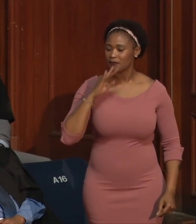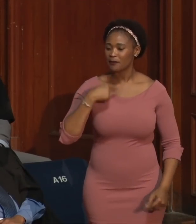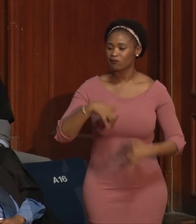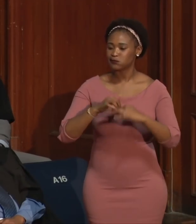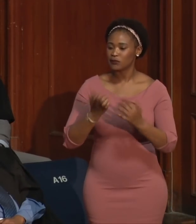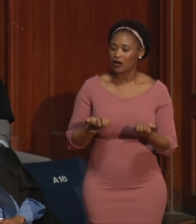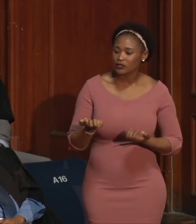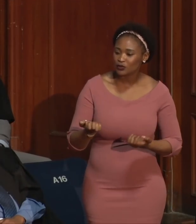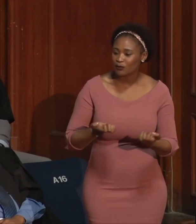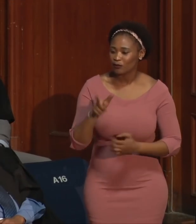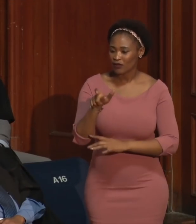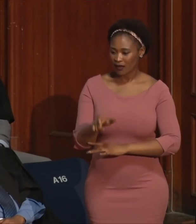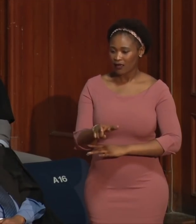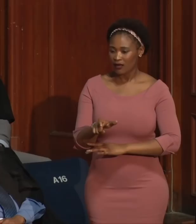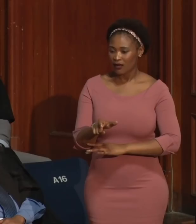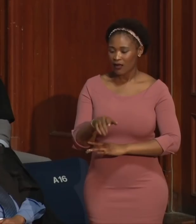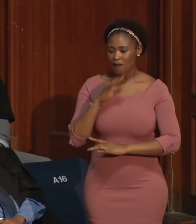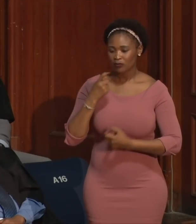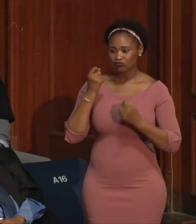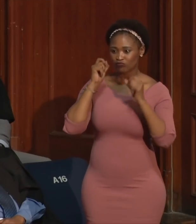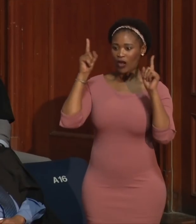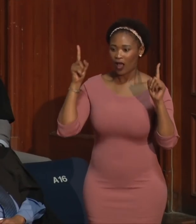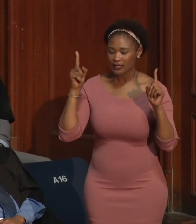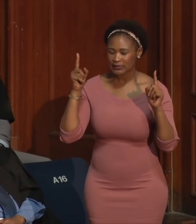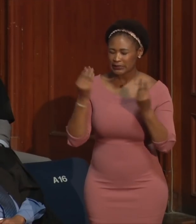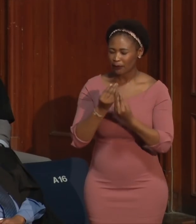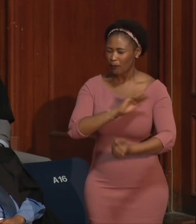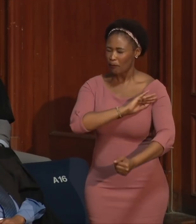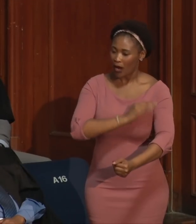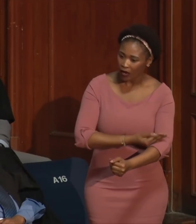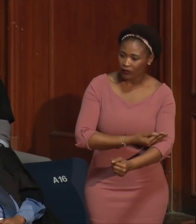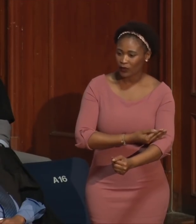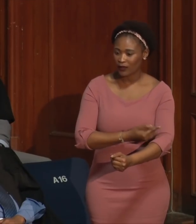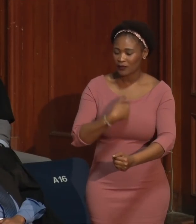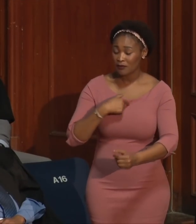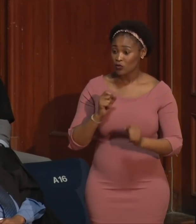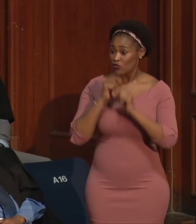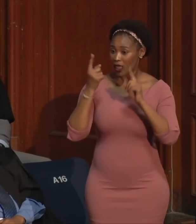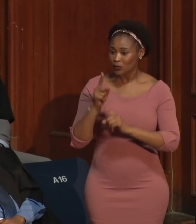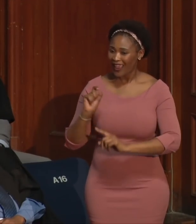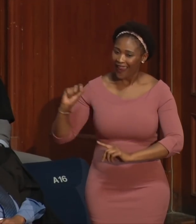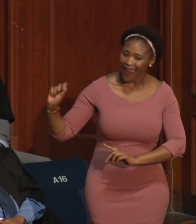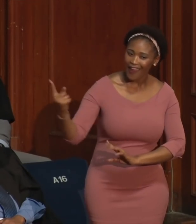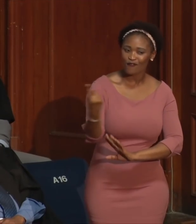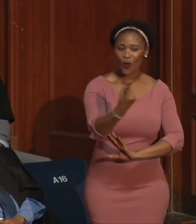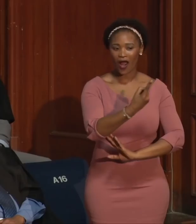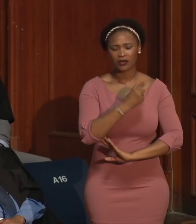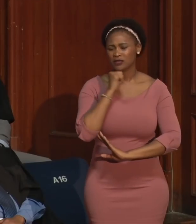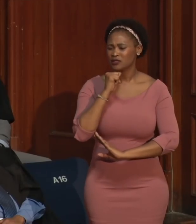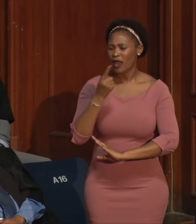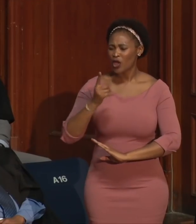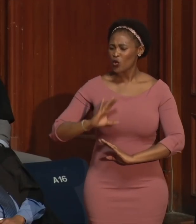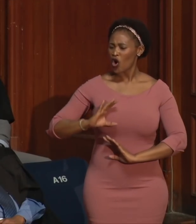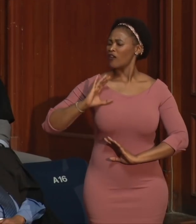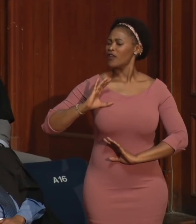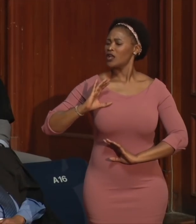simple and very, very powerful realization. I realized that everyone, no matter how confident they looked,